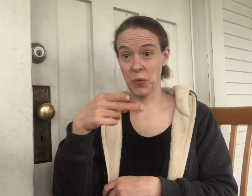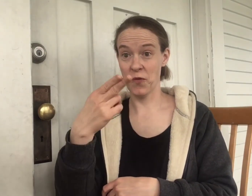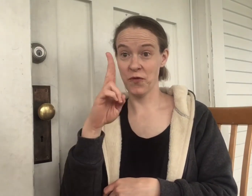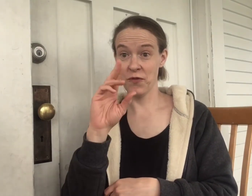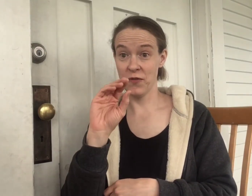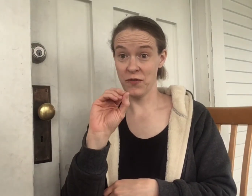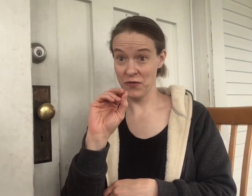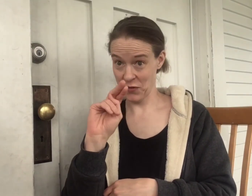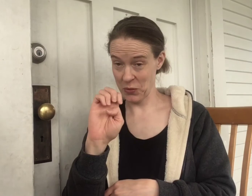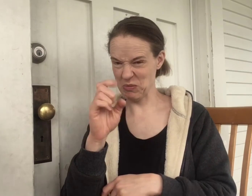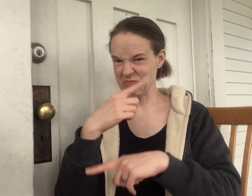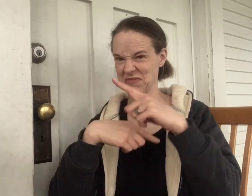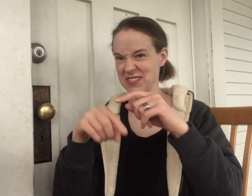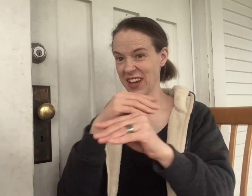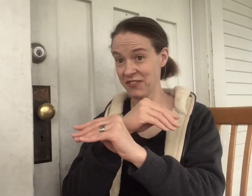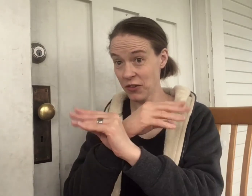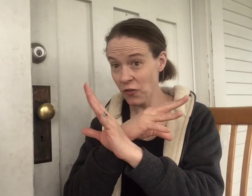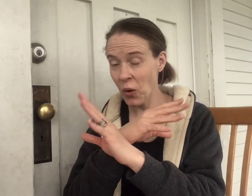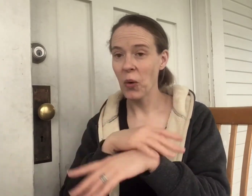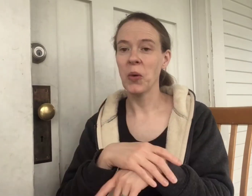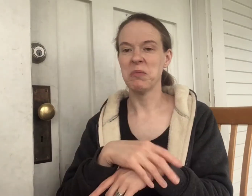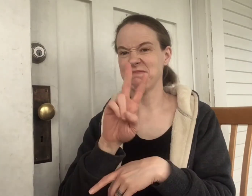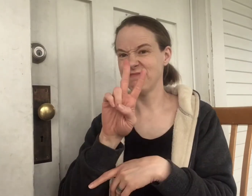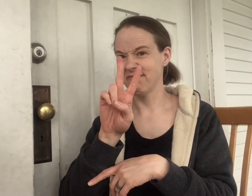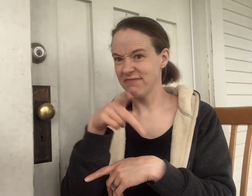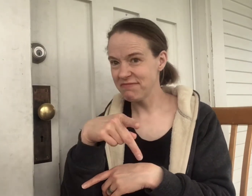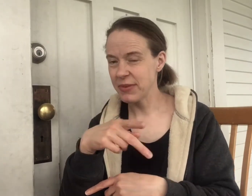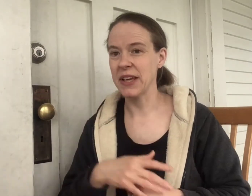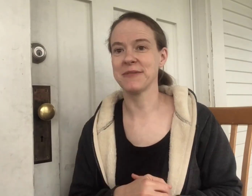phone. Can be signed like this or VP.